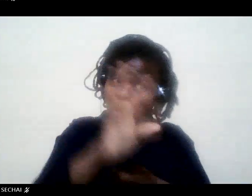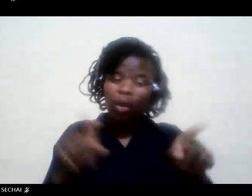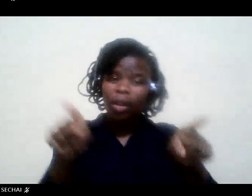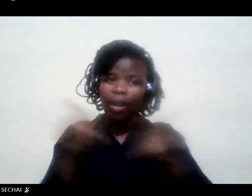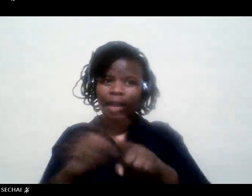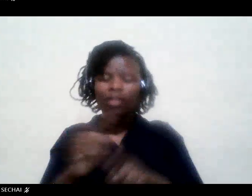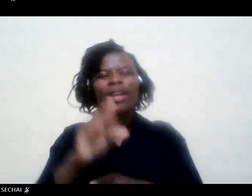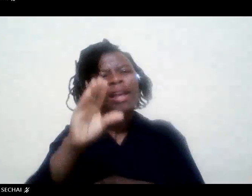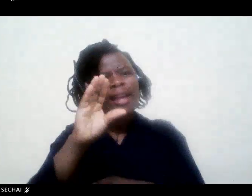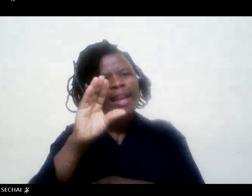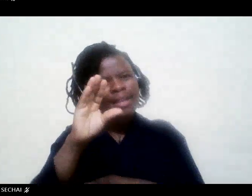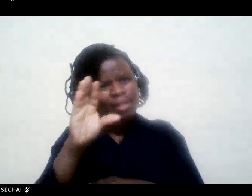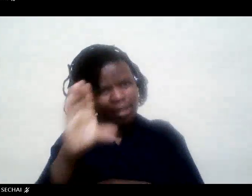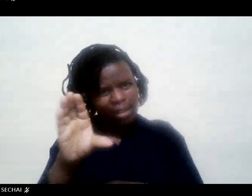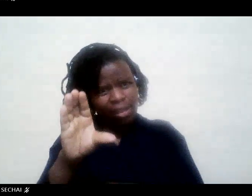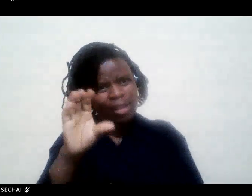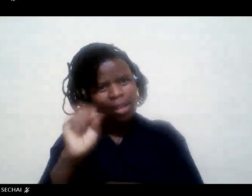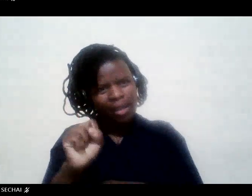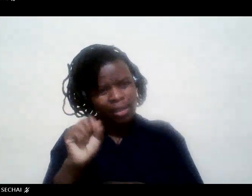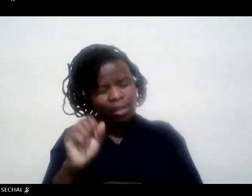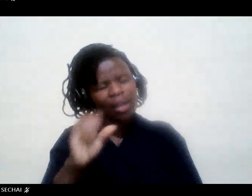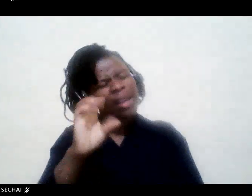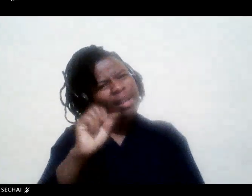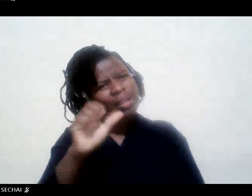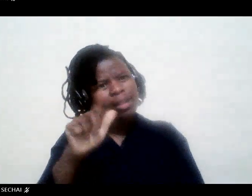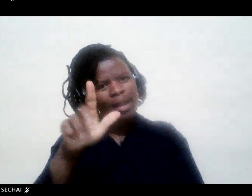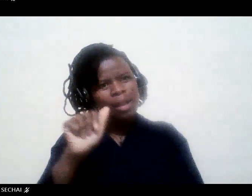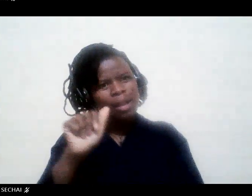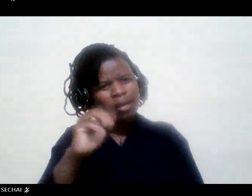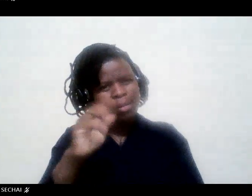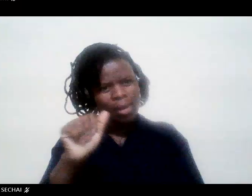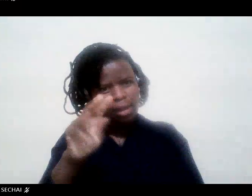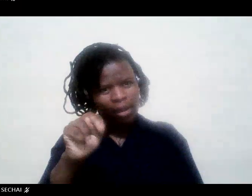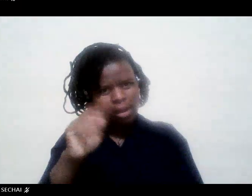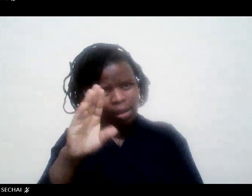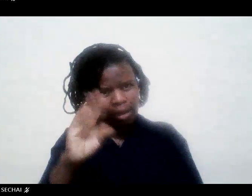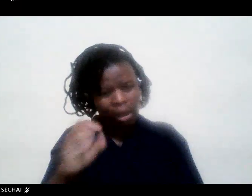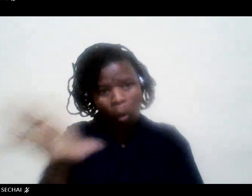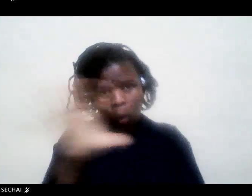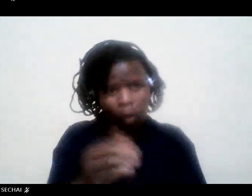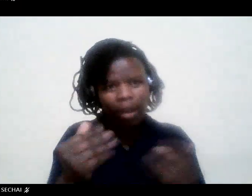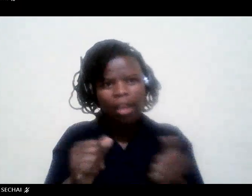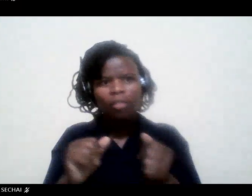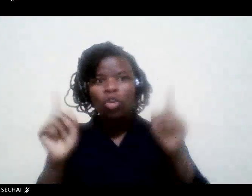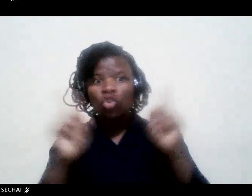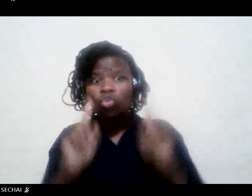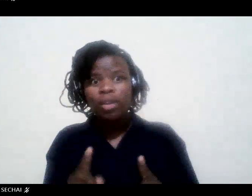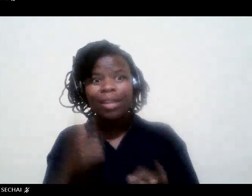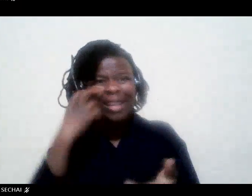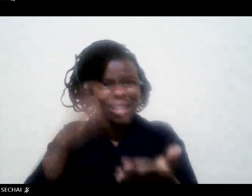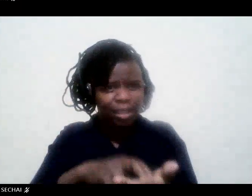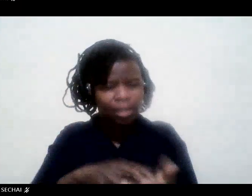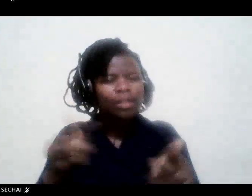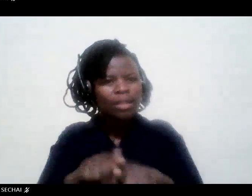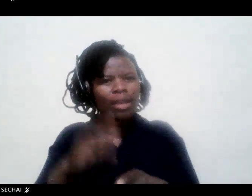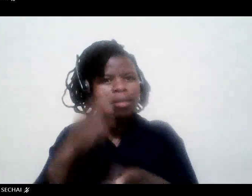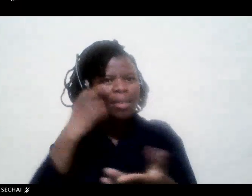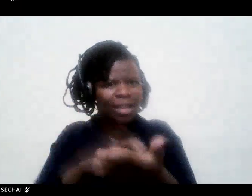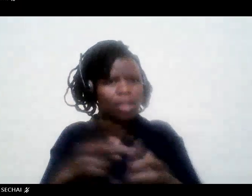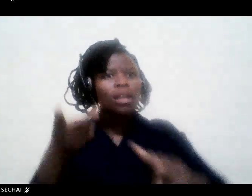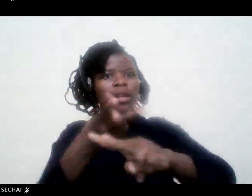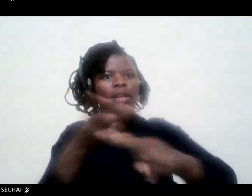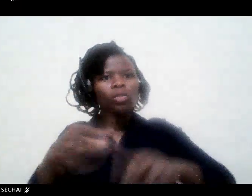says, the Salmanka says, everybody has their unique needs and they need to be recognized at the end of the day. So